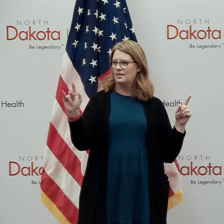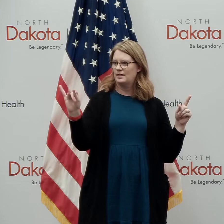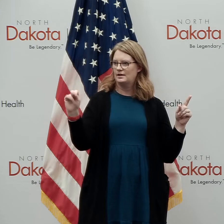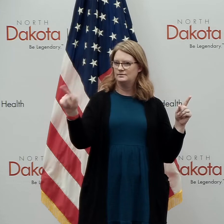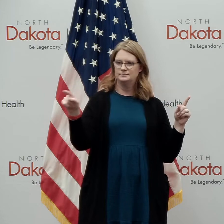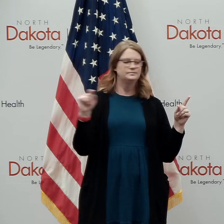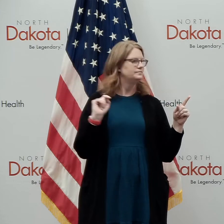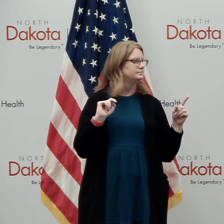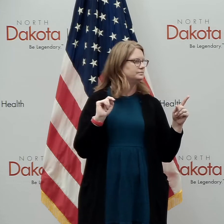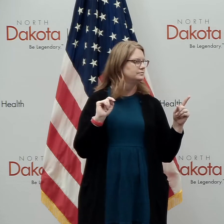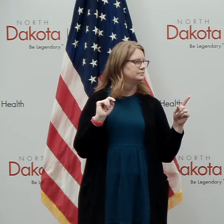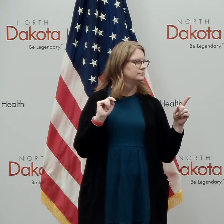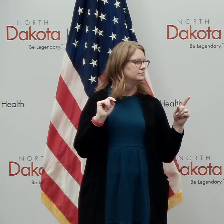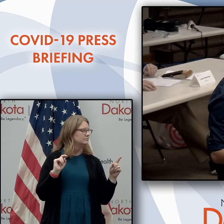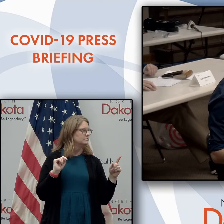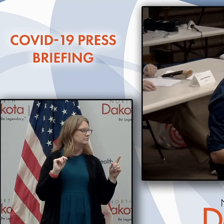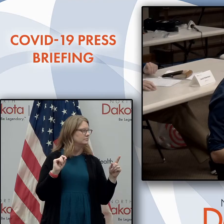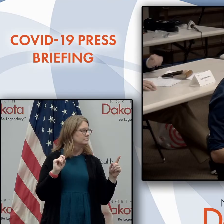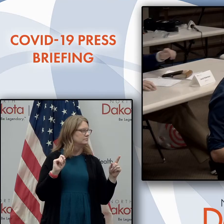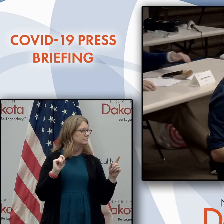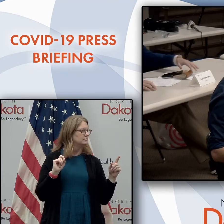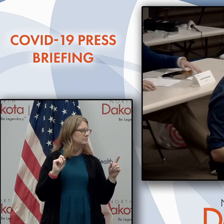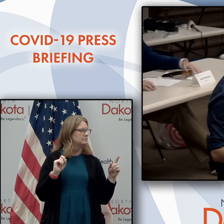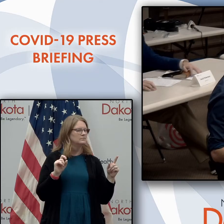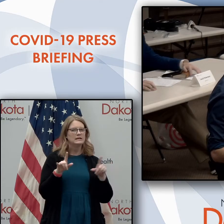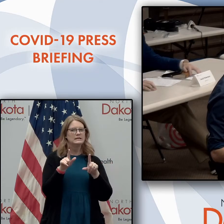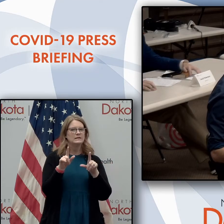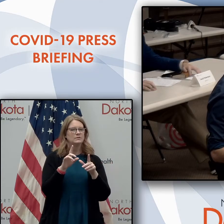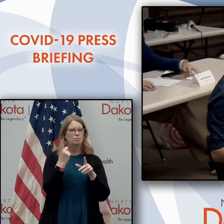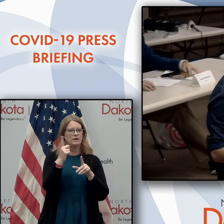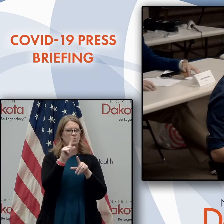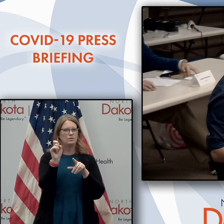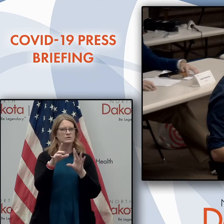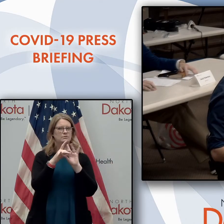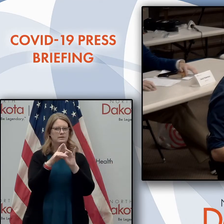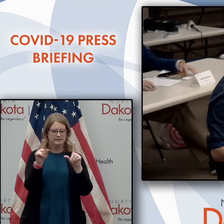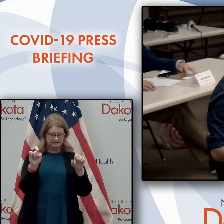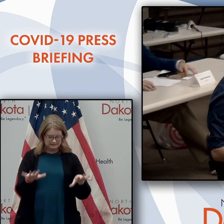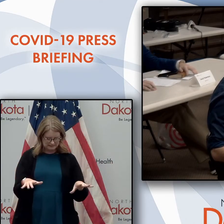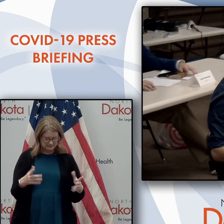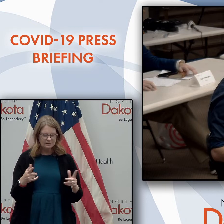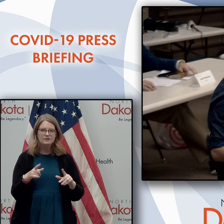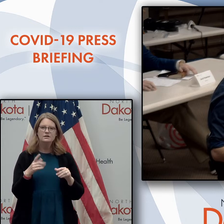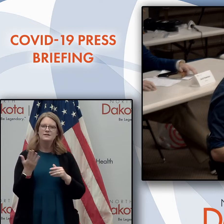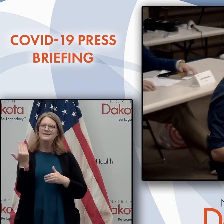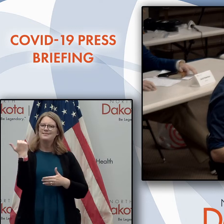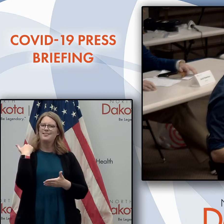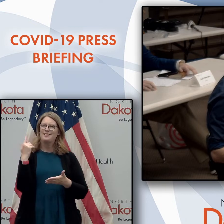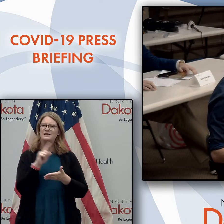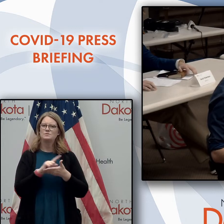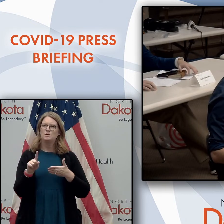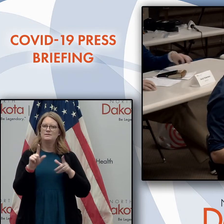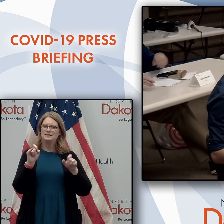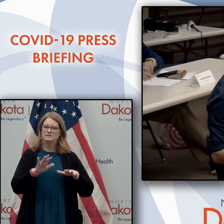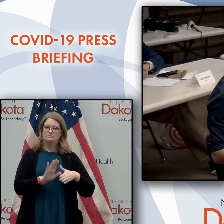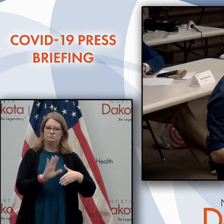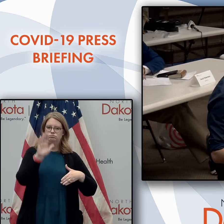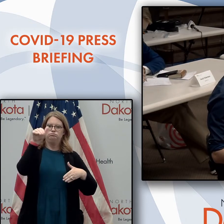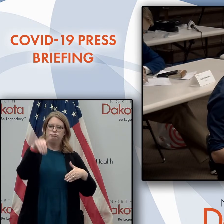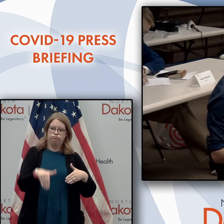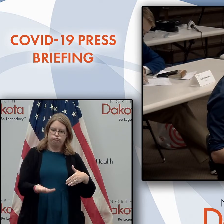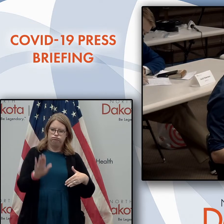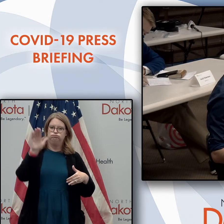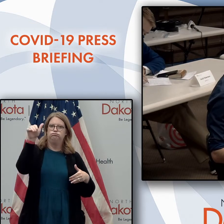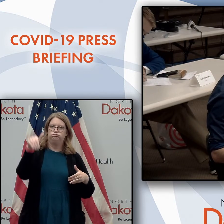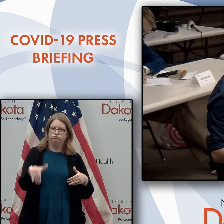Okay. Governor, I wanted to ask you one question about testing. Testing has fluctuated a little bit in the last week here, from low to high and then back to